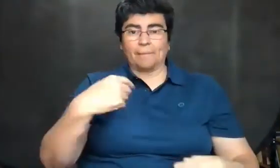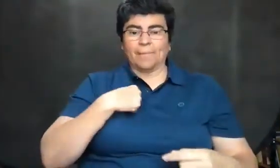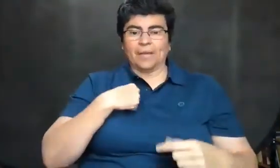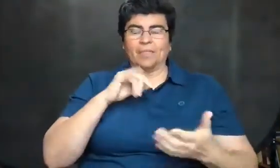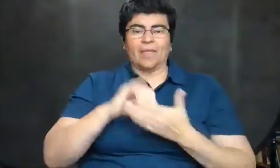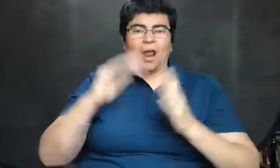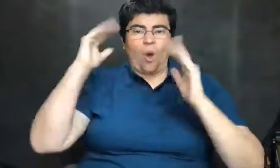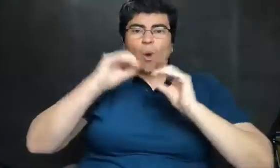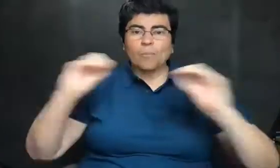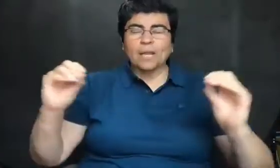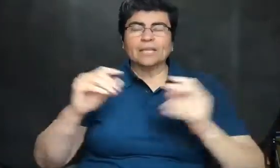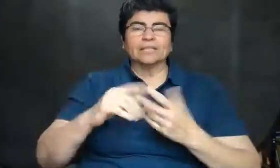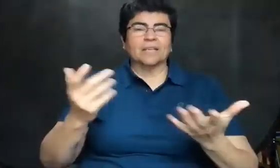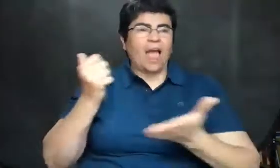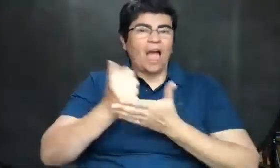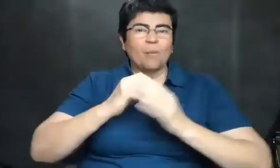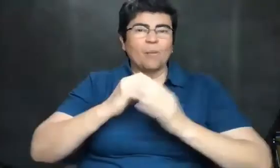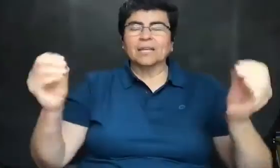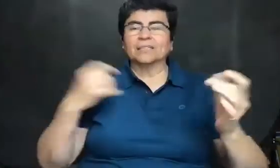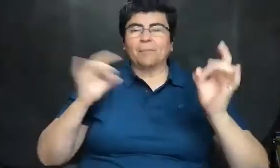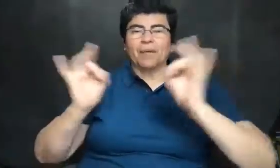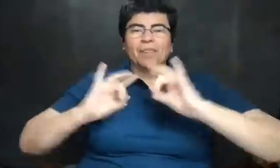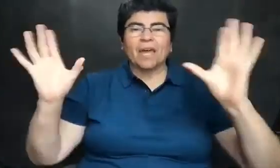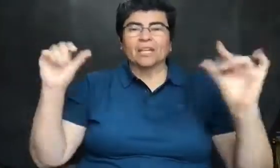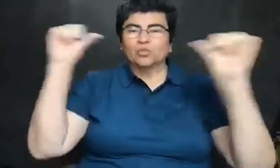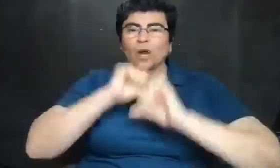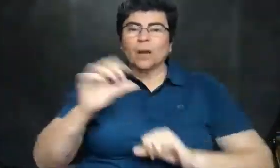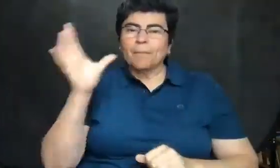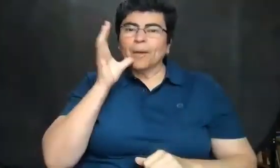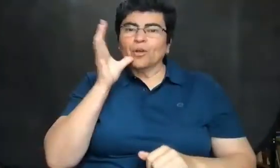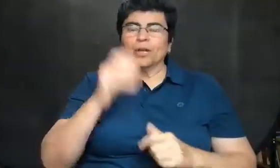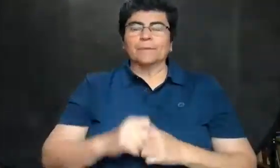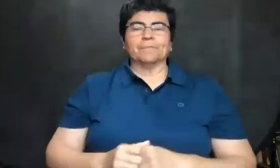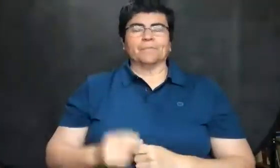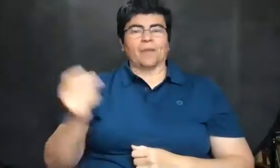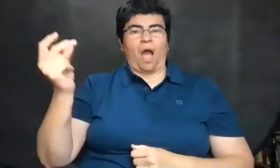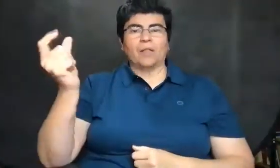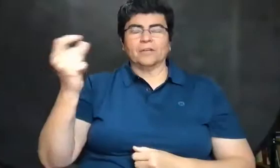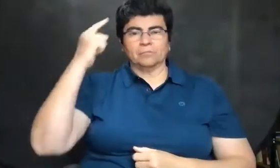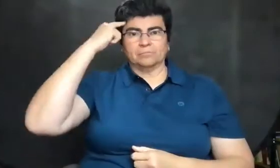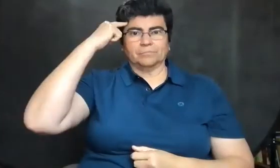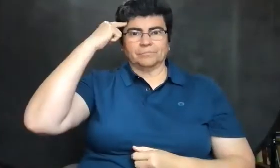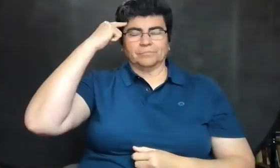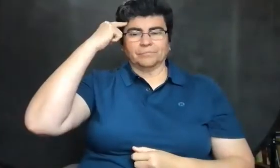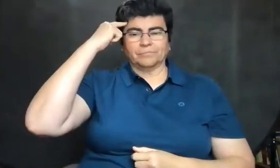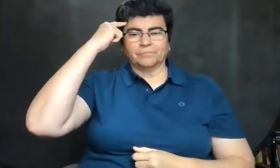was a hopeless, helpless, pathetic, drunk mother. And all of a sudden, this thought came into my head